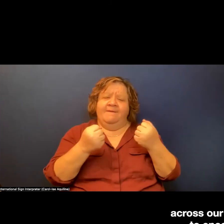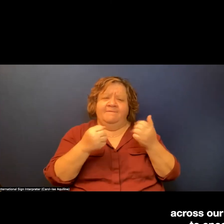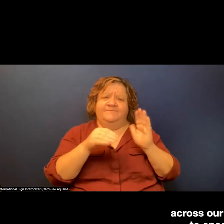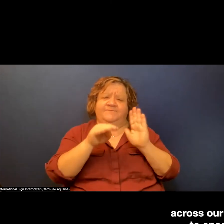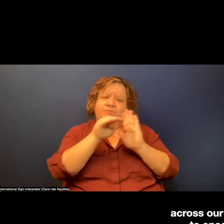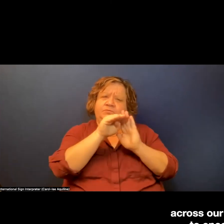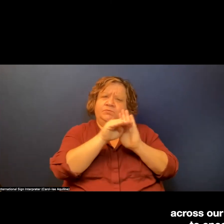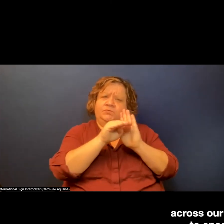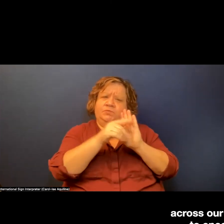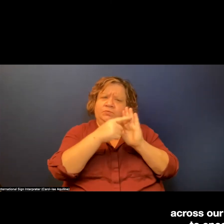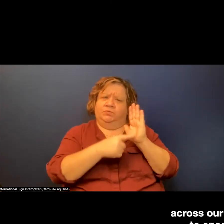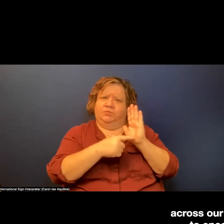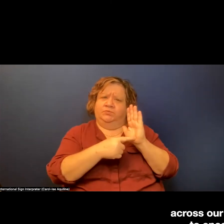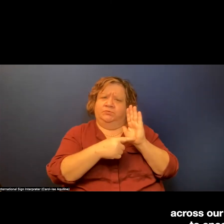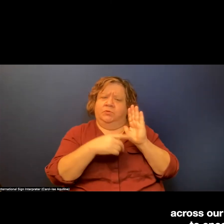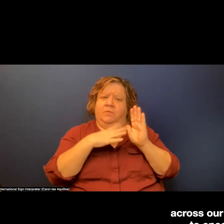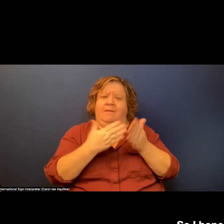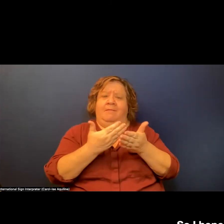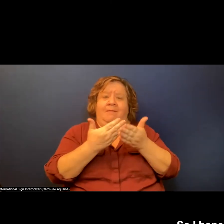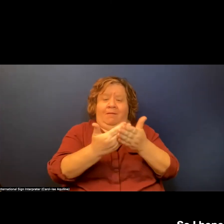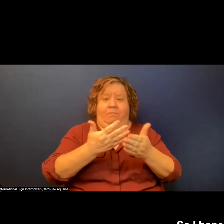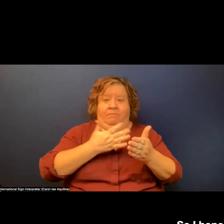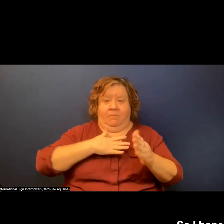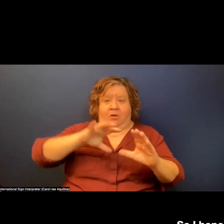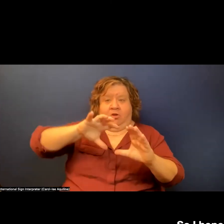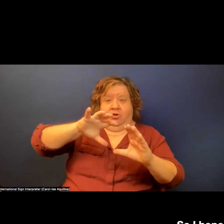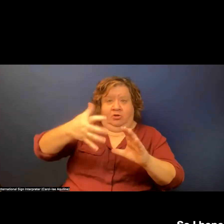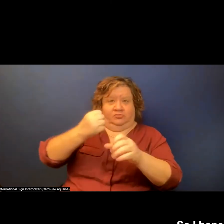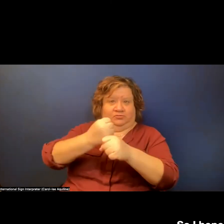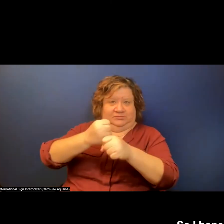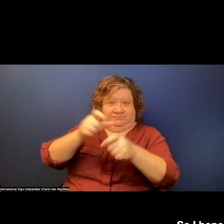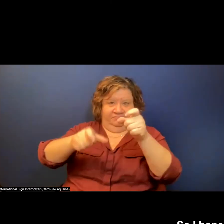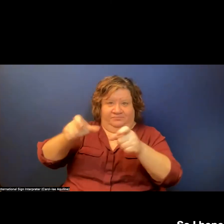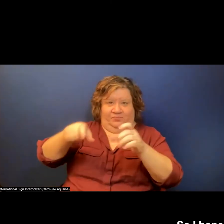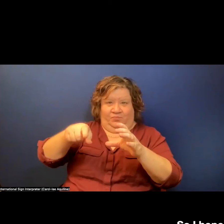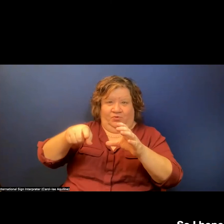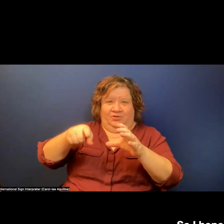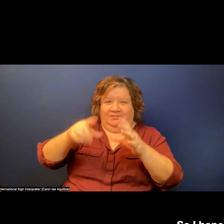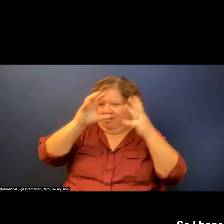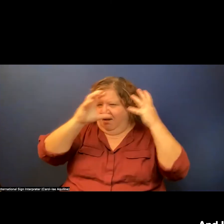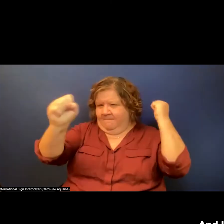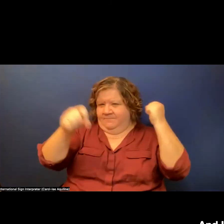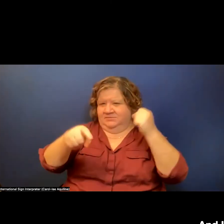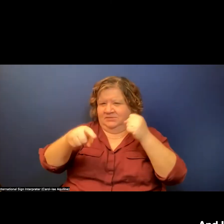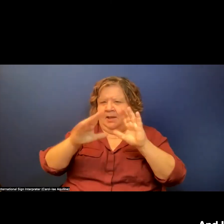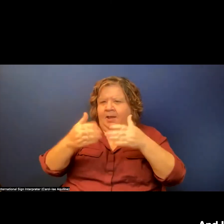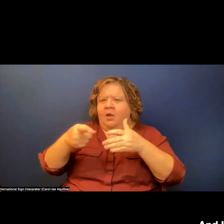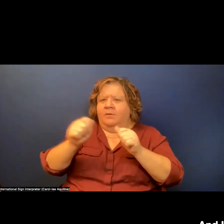conversation across our global network to encourage that. So I hope that's helpful,